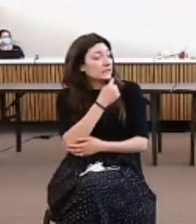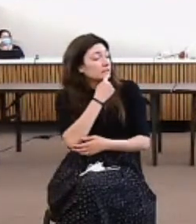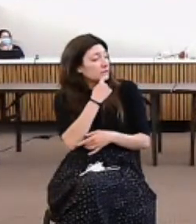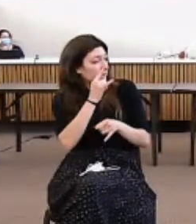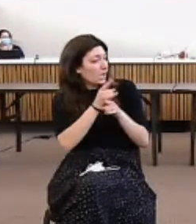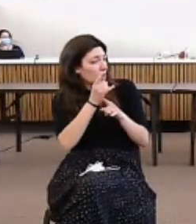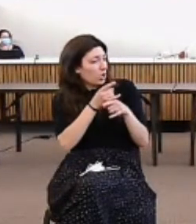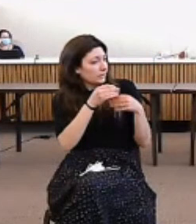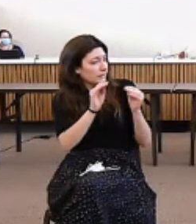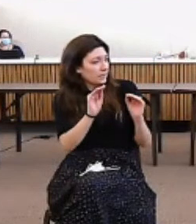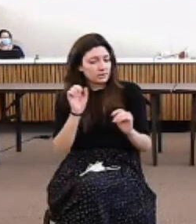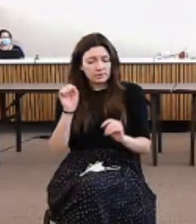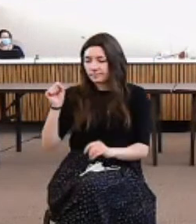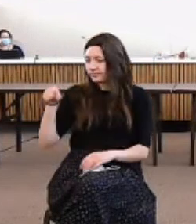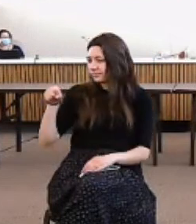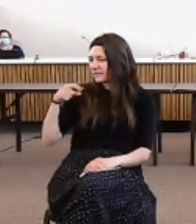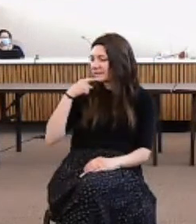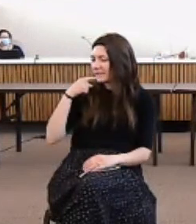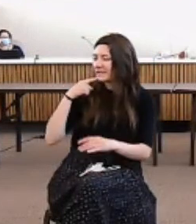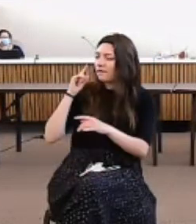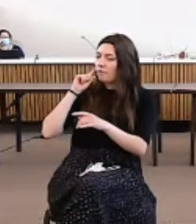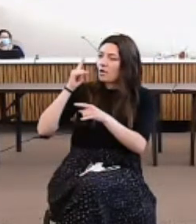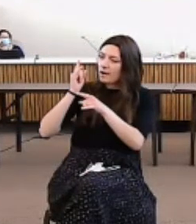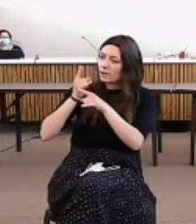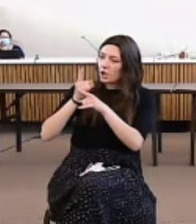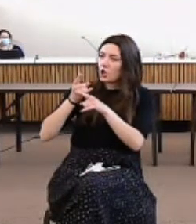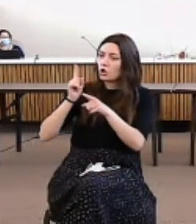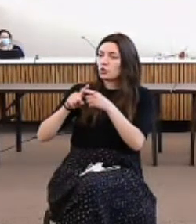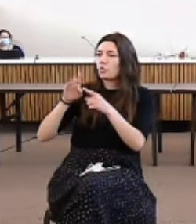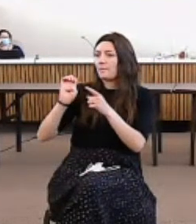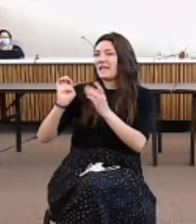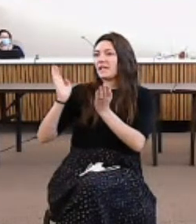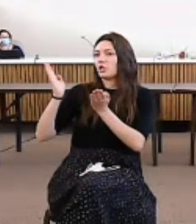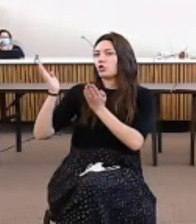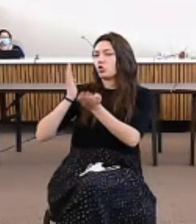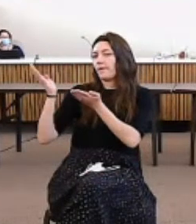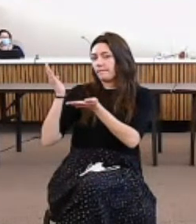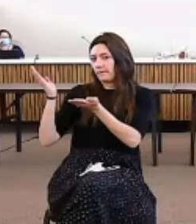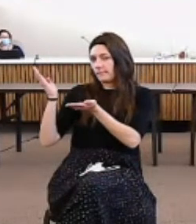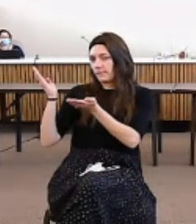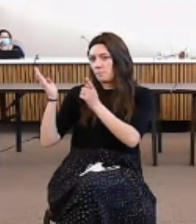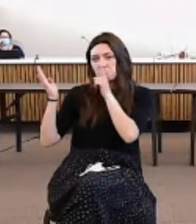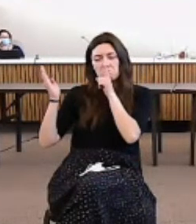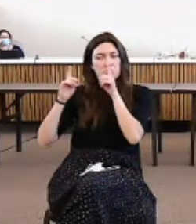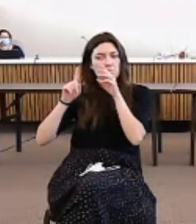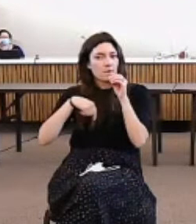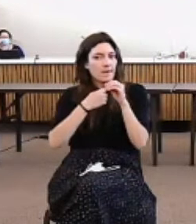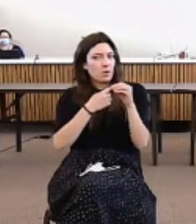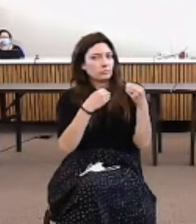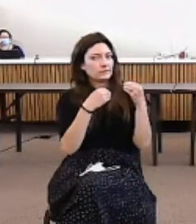wonder It how it's does, worded. it says for alcohol to be served. It doesn't necessarily say to be sold retail.